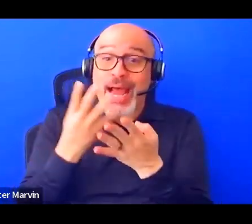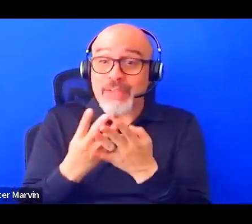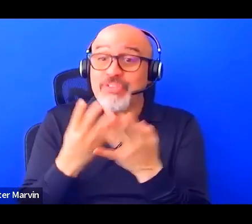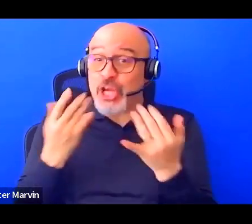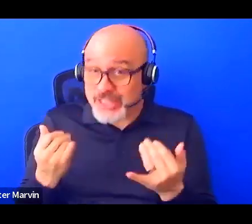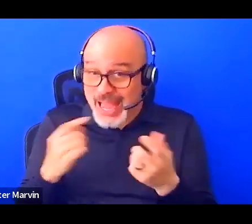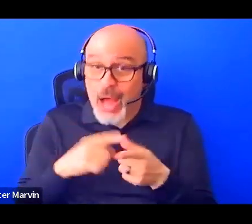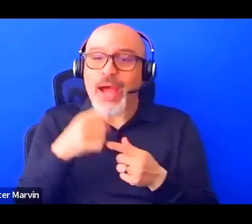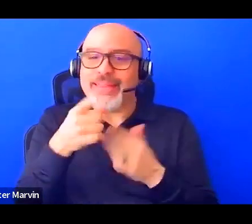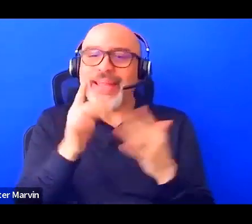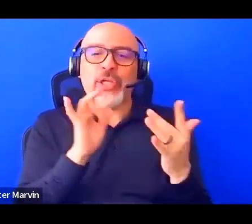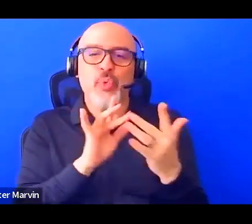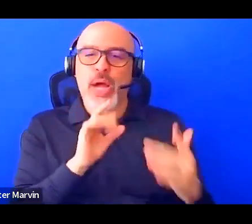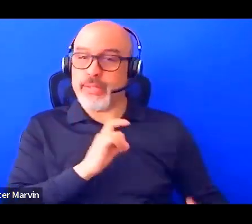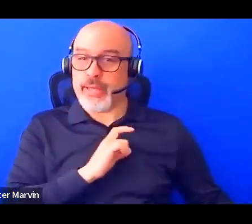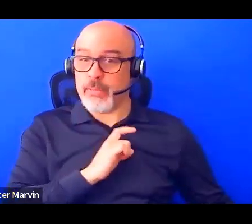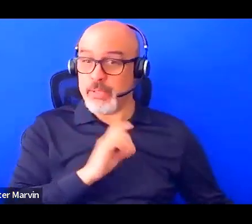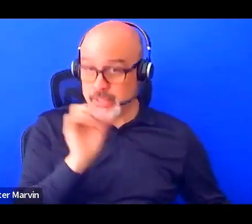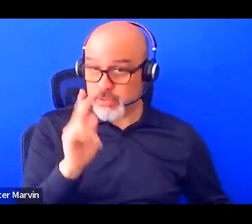other questions?